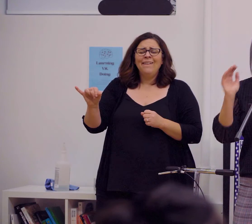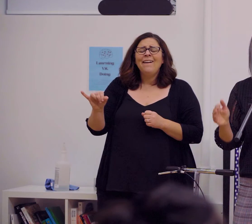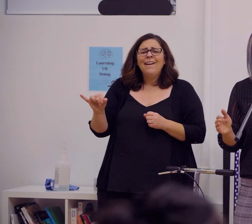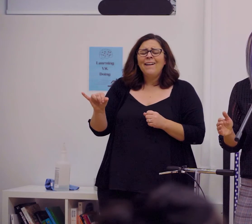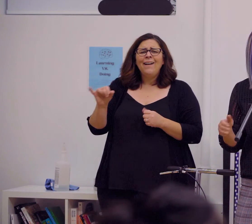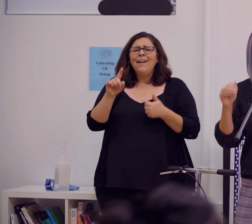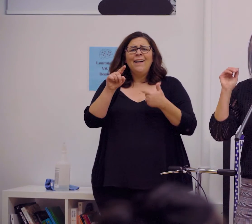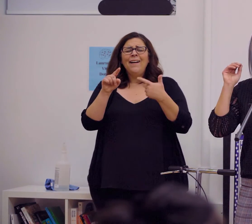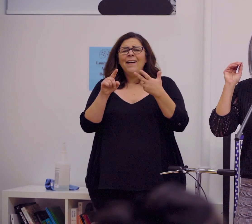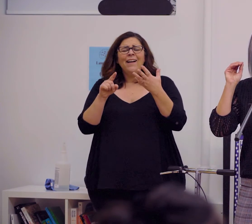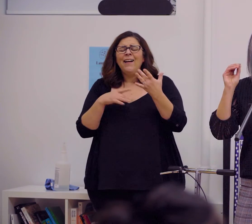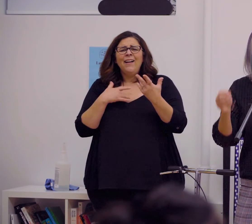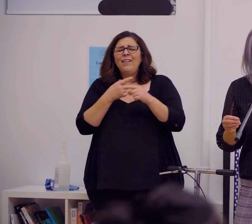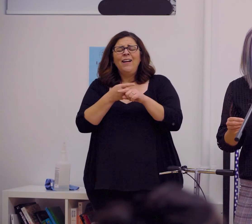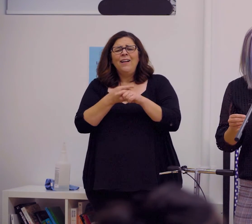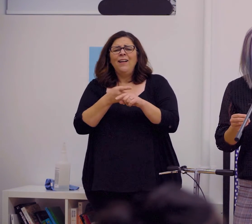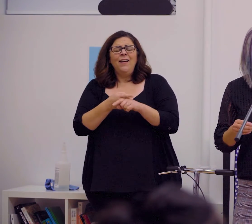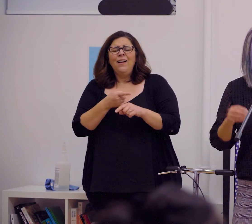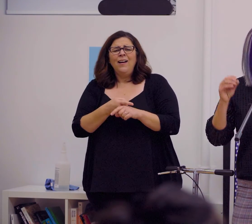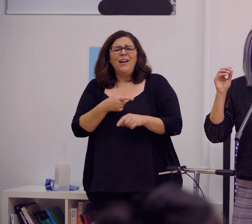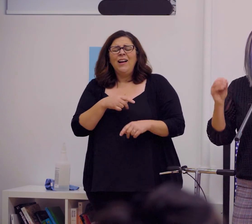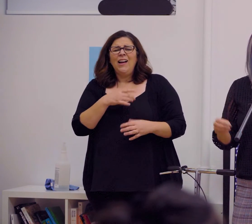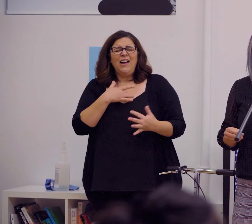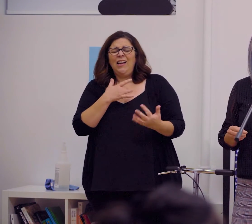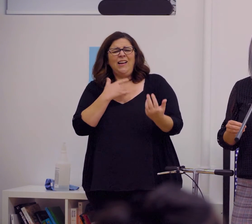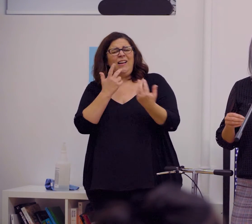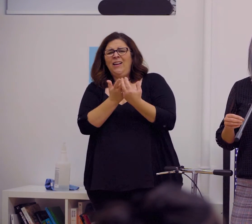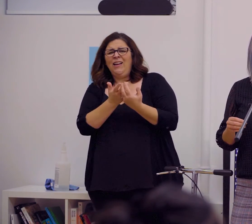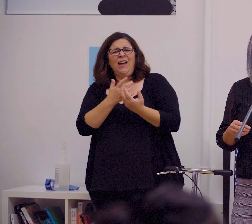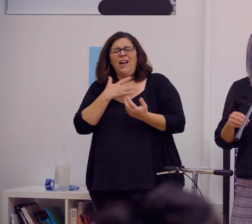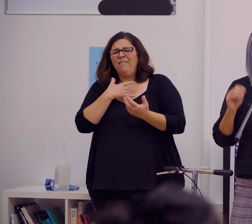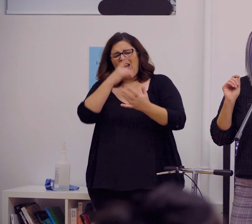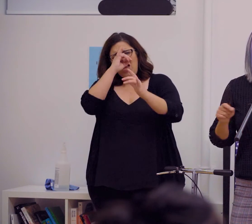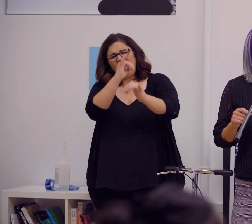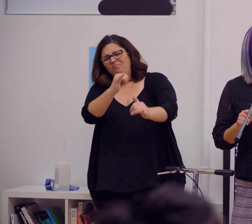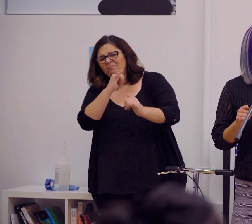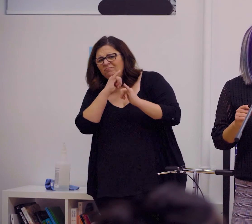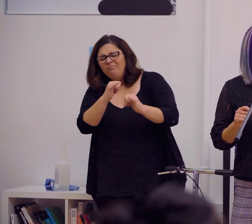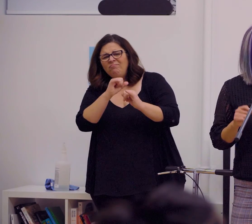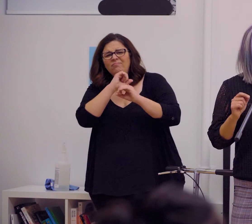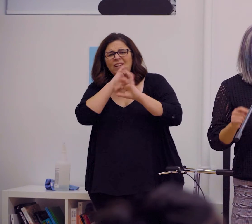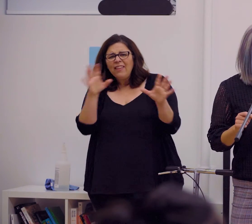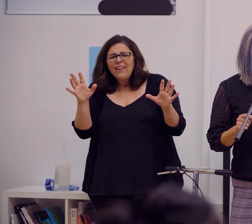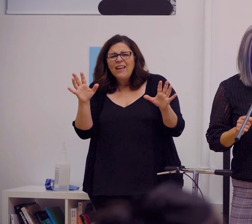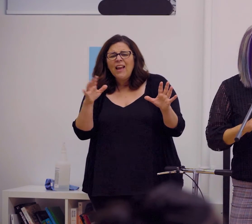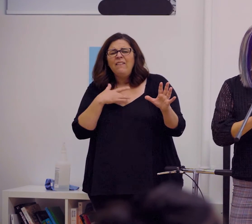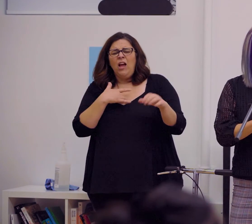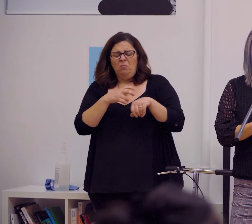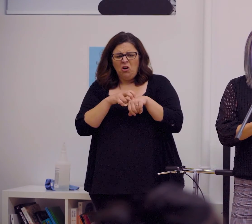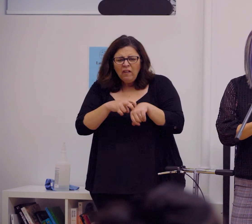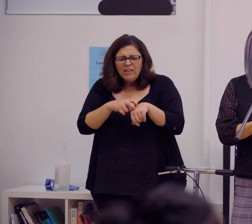Because nothing felt right, I didn't see fit, I didn't see alignment, and now I was a little nervous and a little